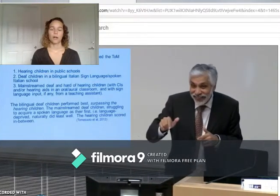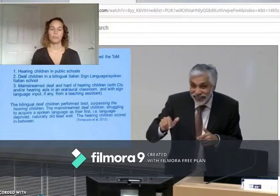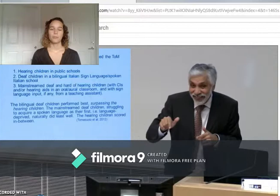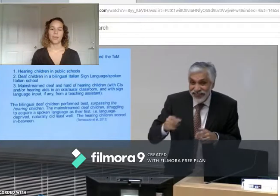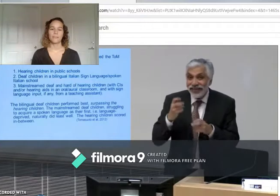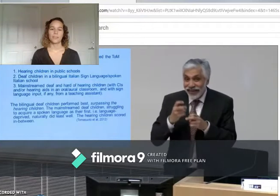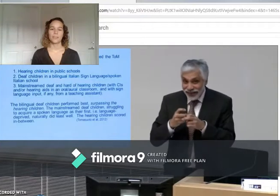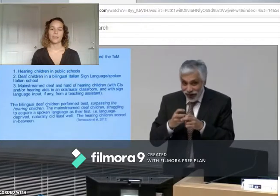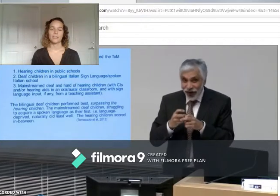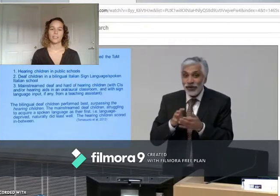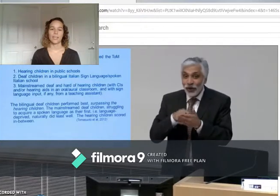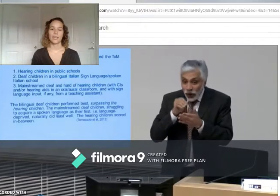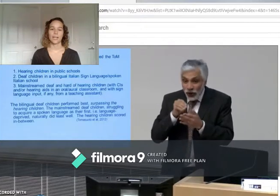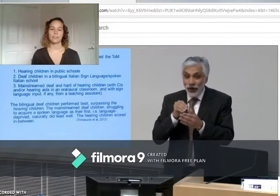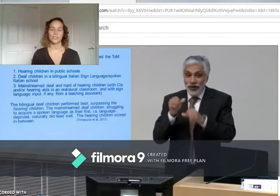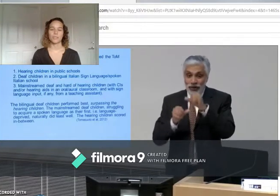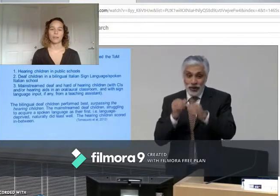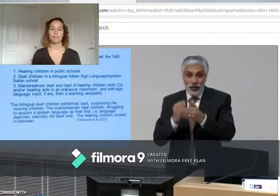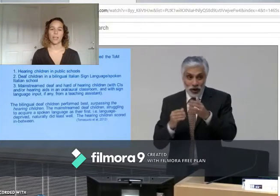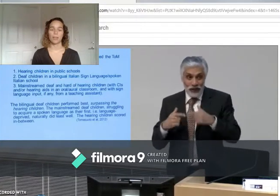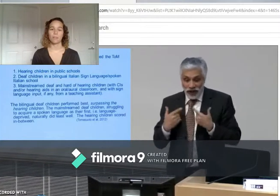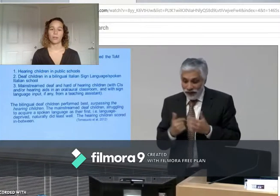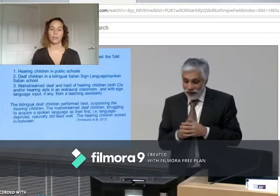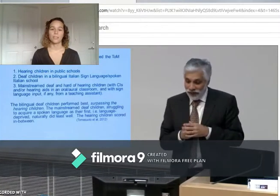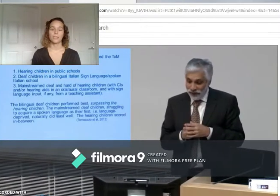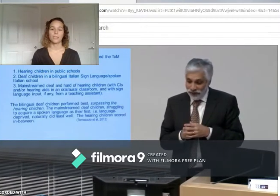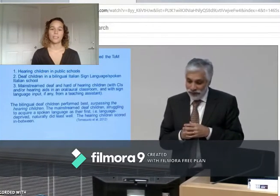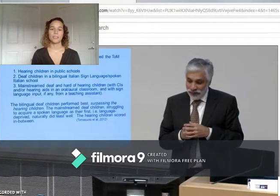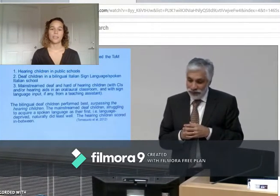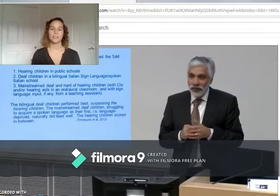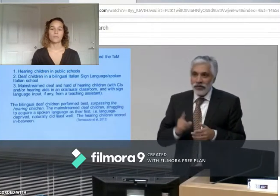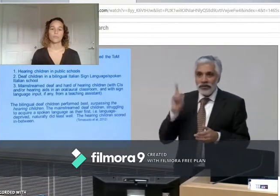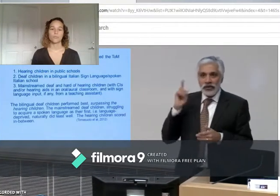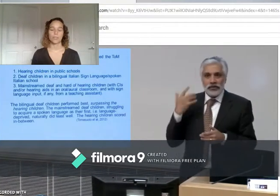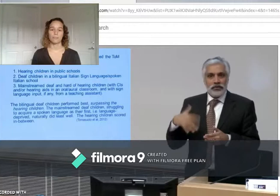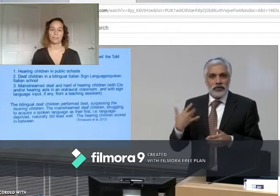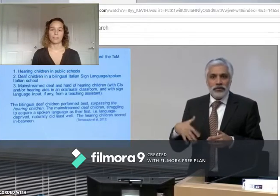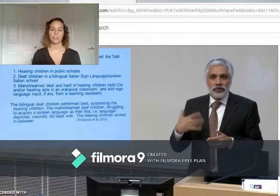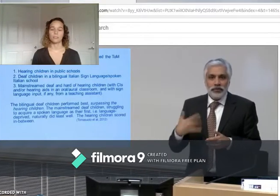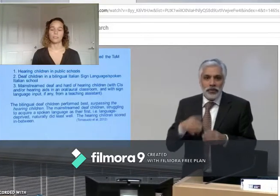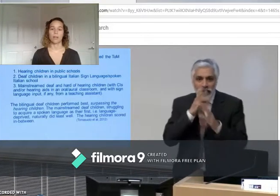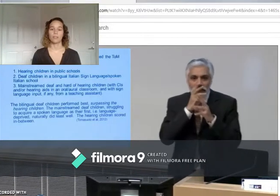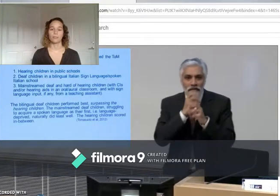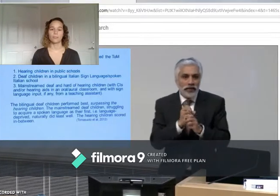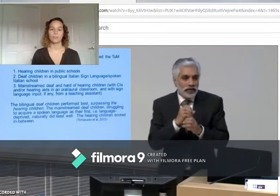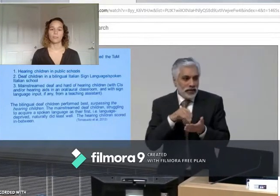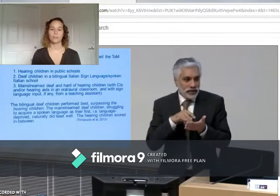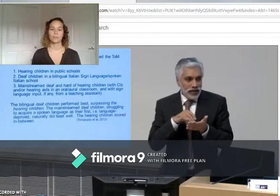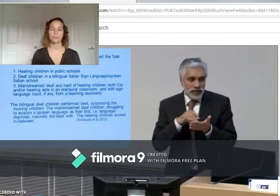The problem with having a delayed acquisition of the L1 is that social life is affected as